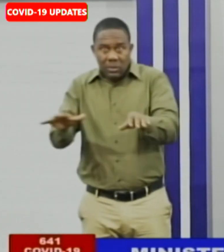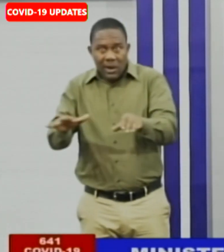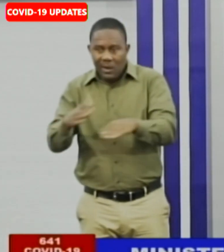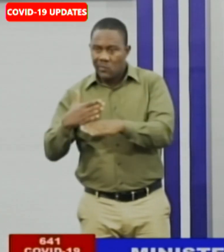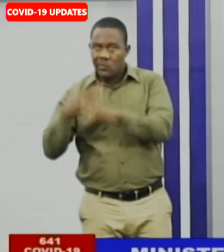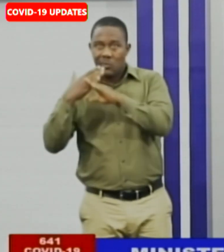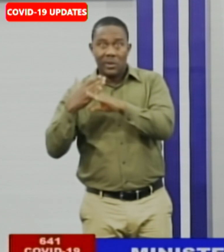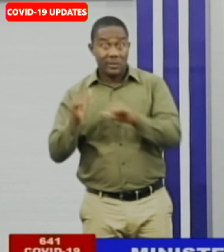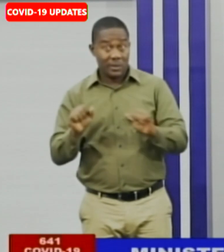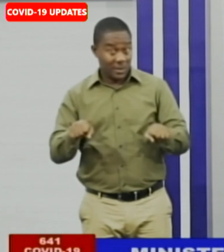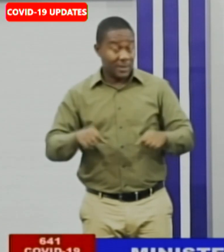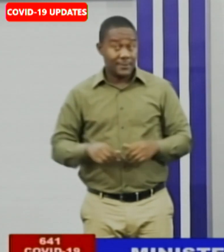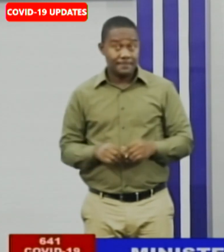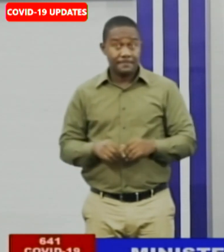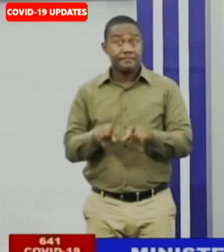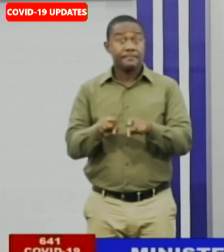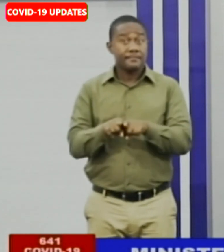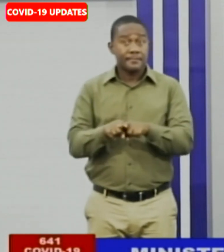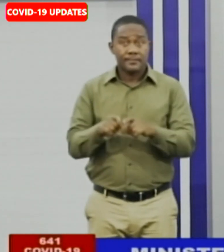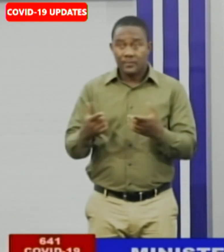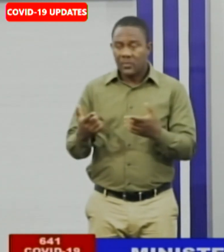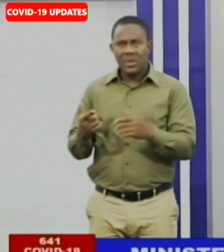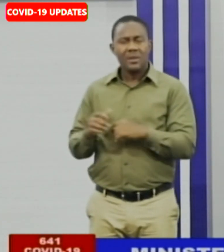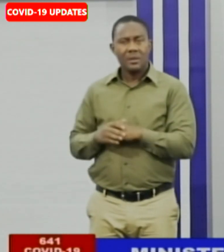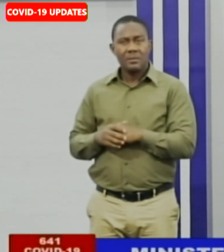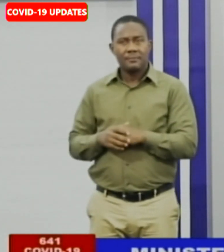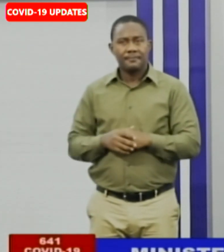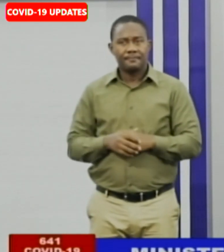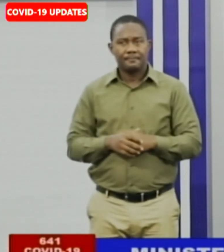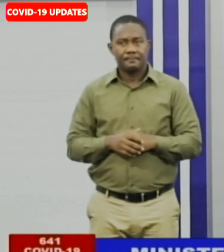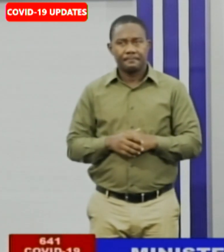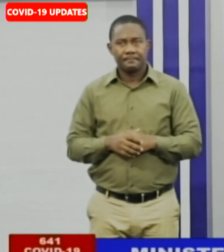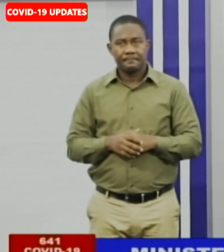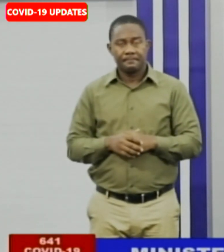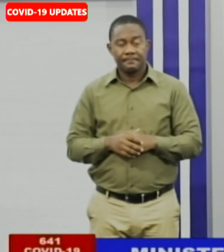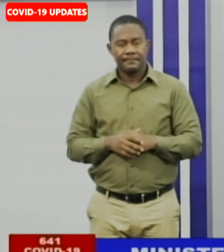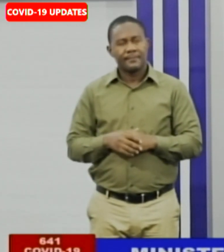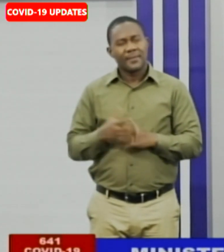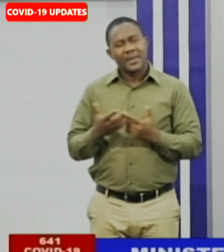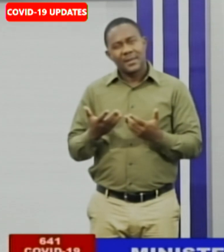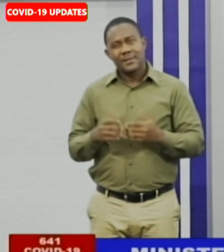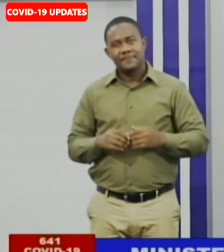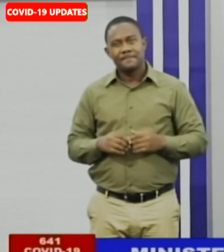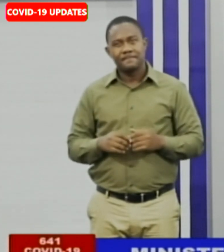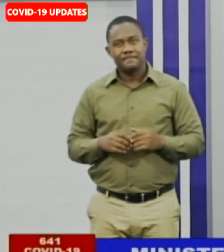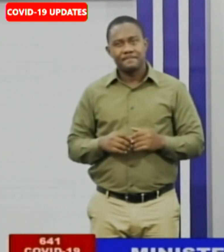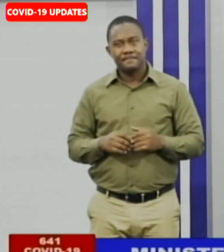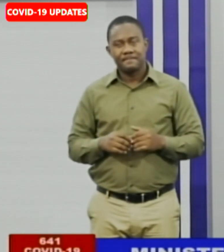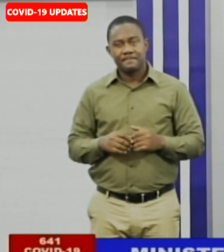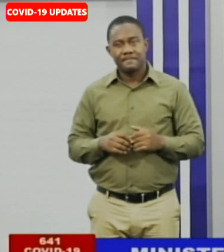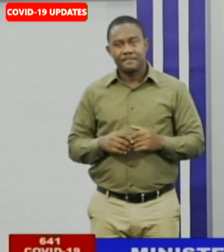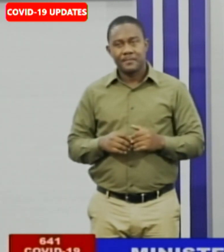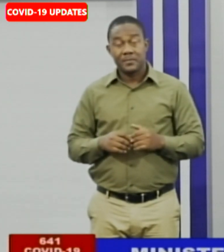with supportive treatment in that facility. It is my understanding that the